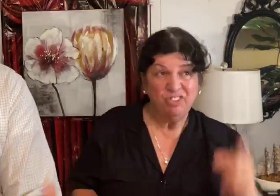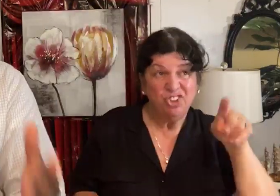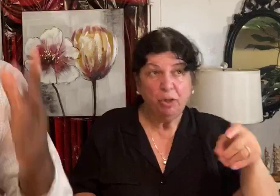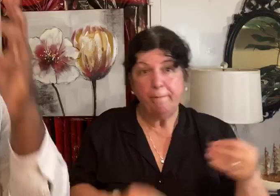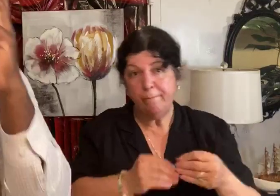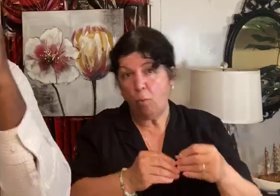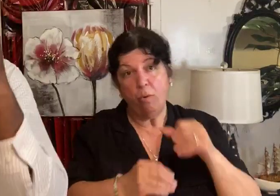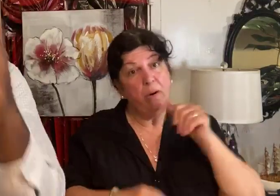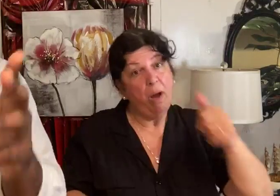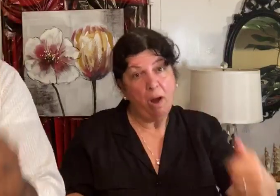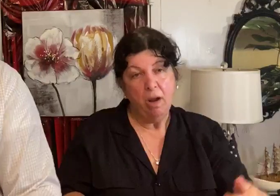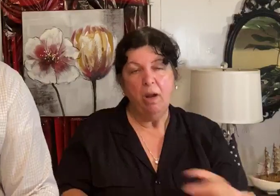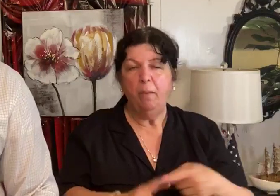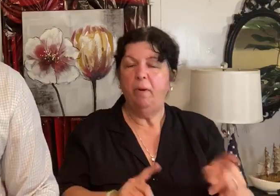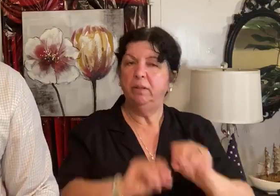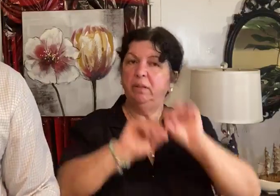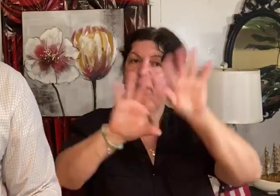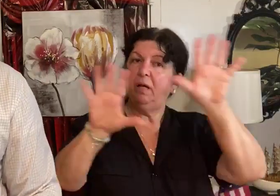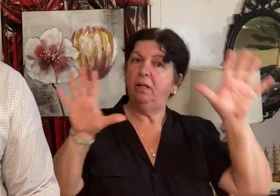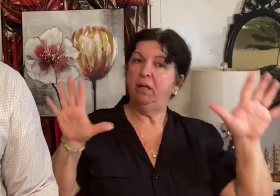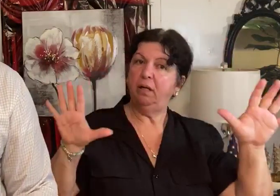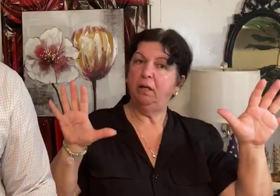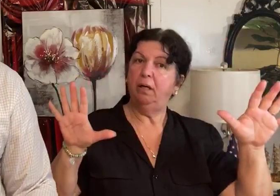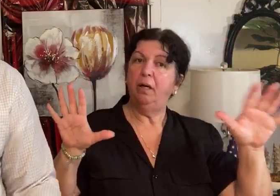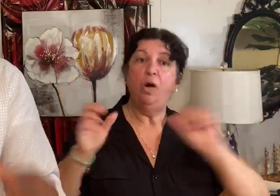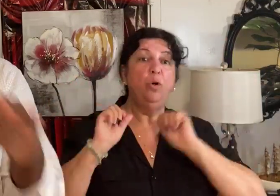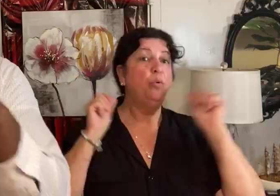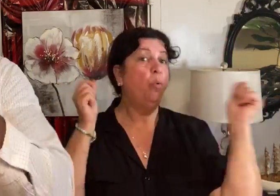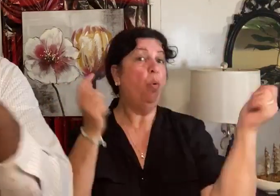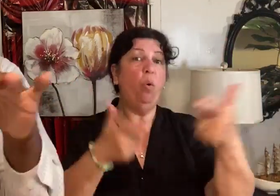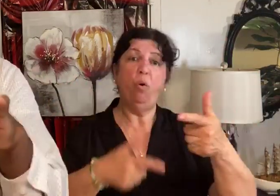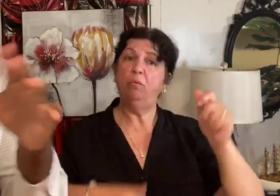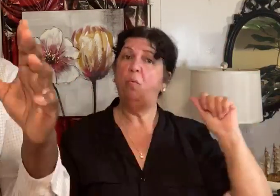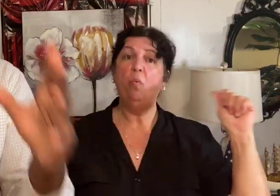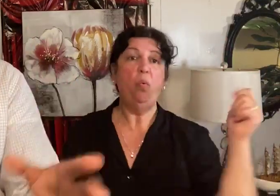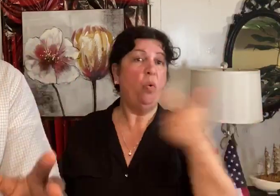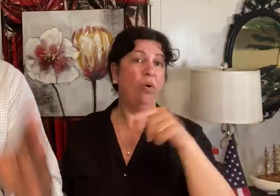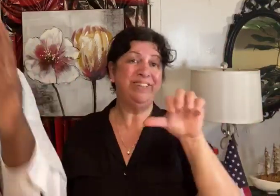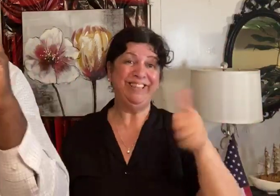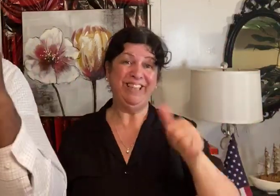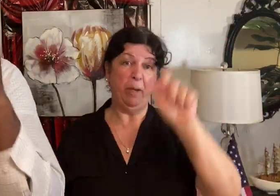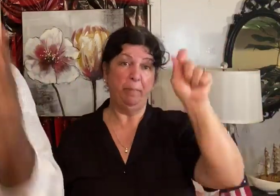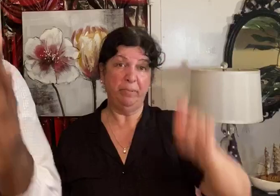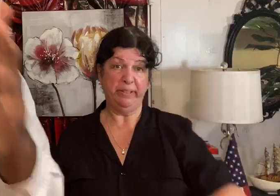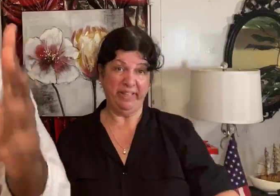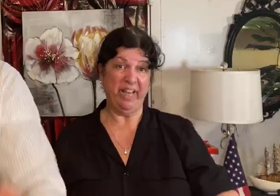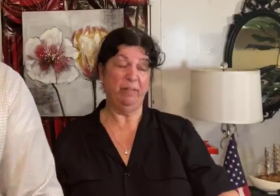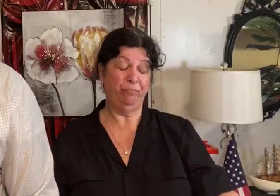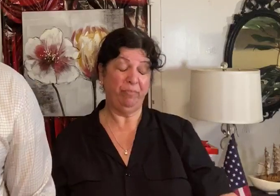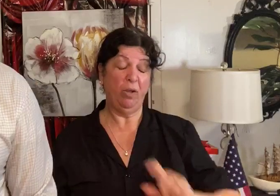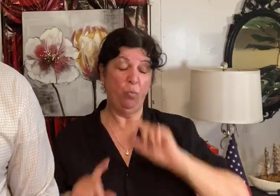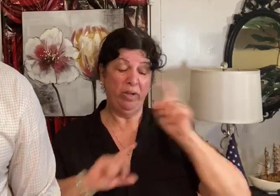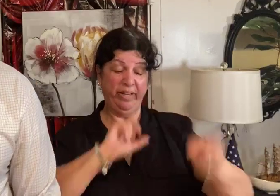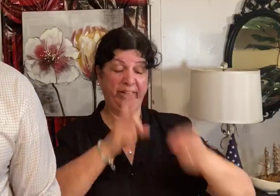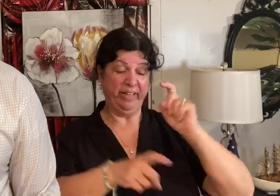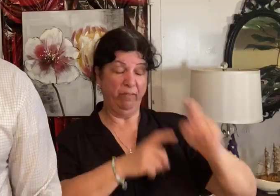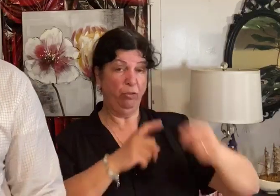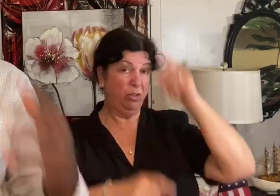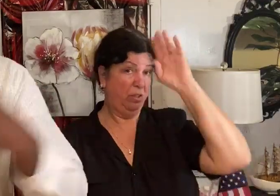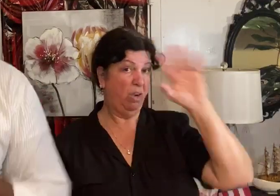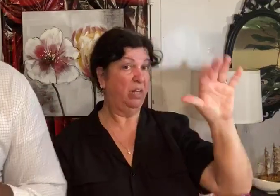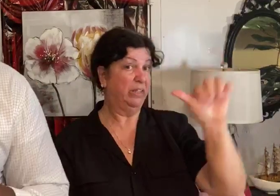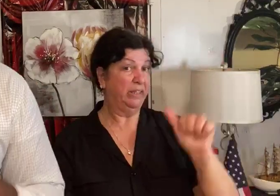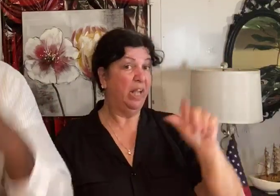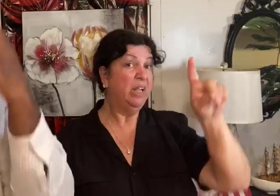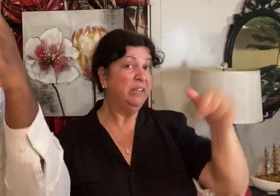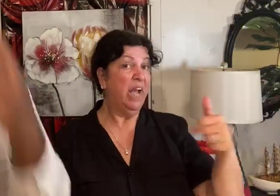give more. But it's clear from the scripture that we should all, 10% is a starting point, that we give to God a tithe.